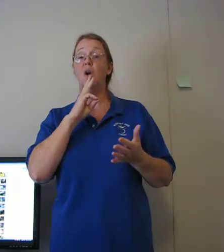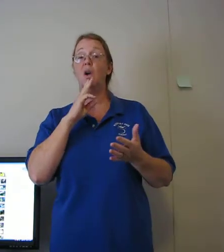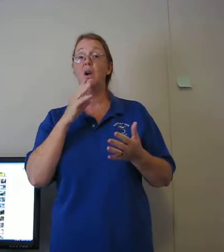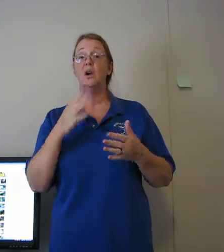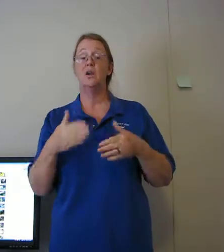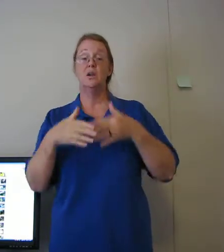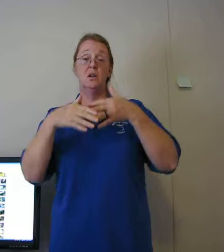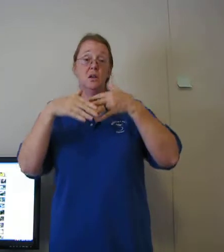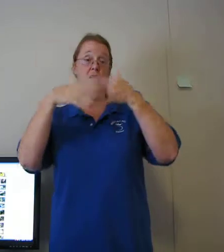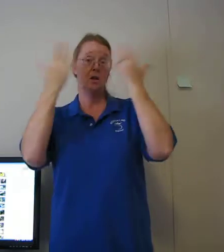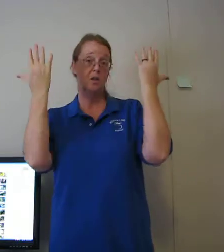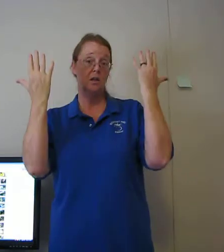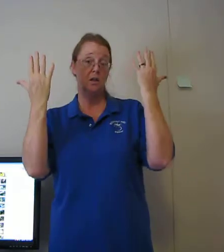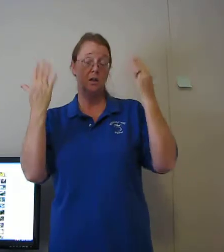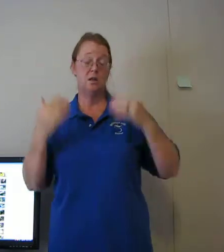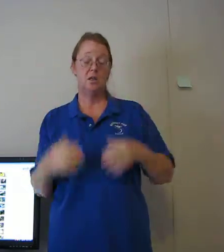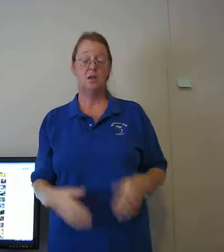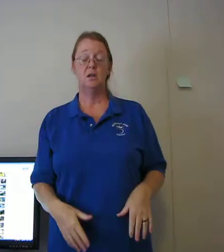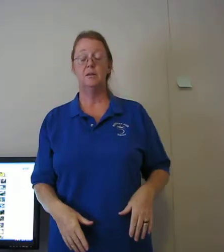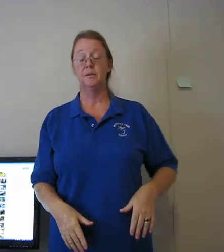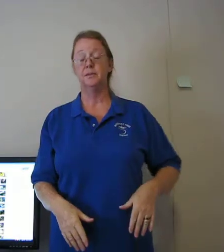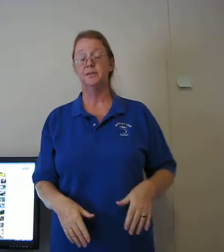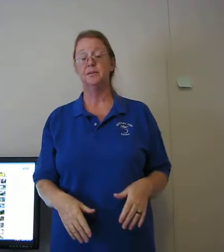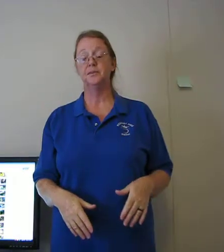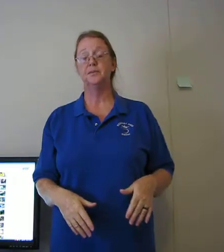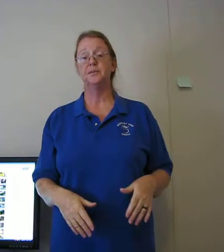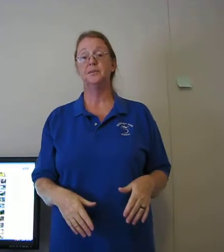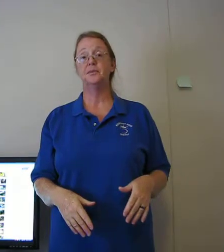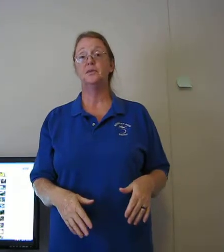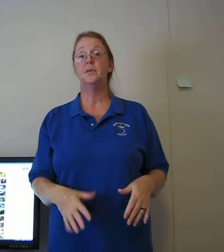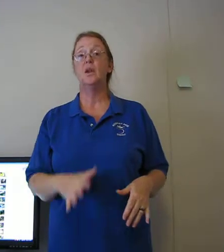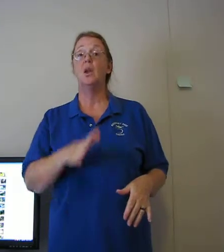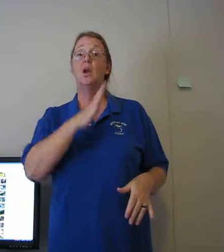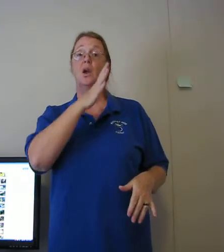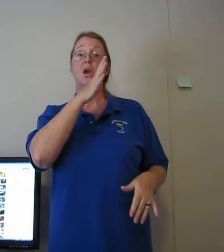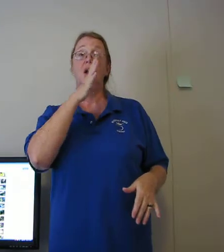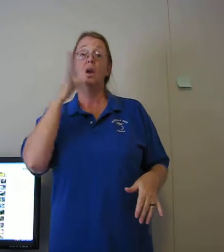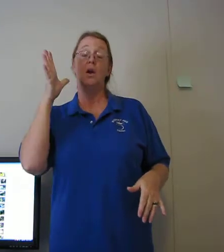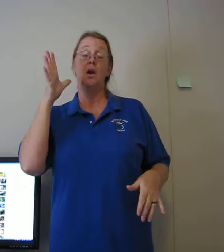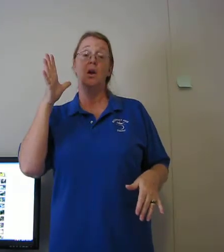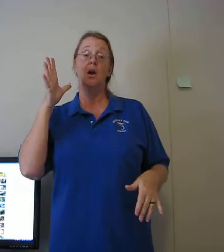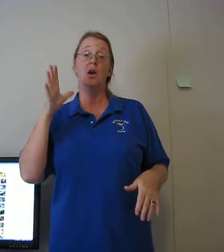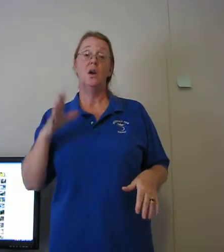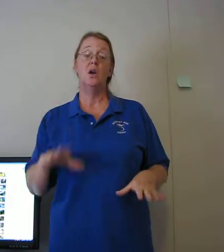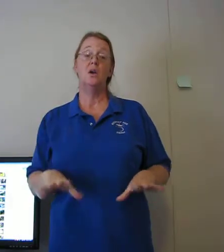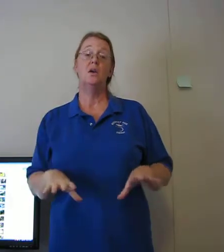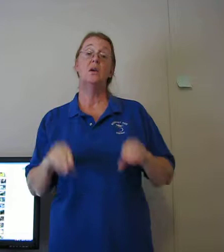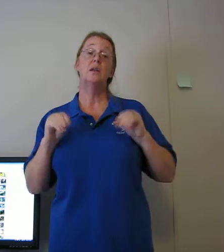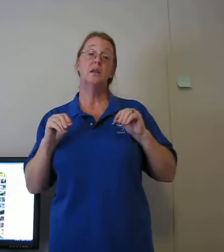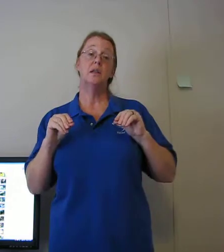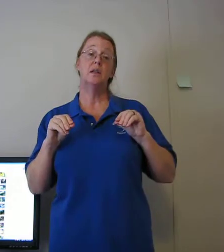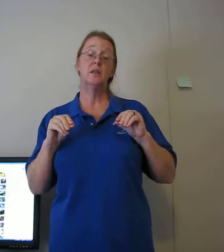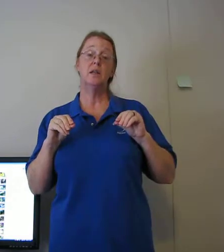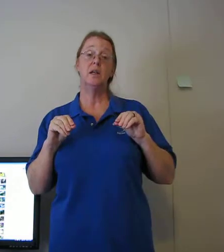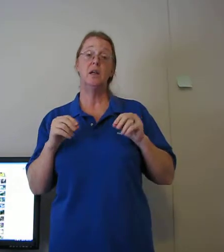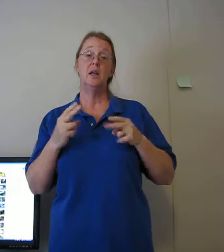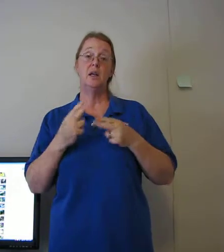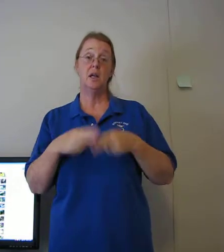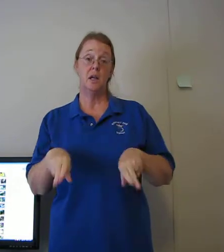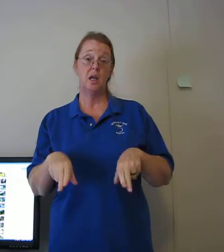bottles, then fills the bottles to the top with water. The eggs incubate for about a month. By the 25-day mark, if